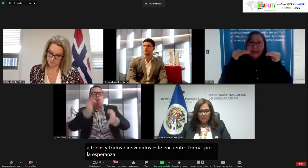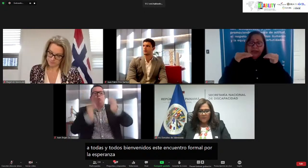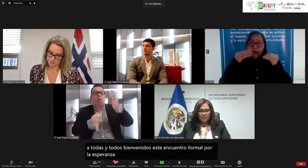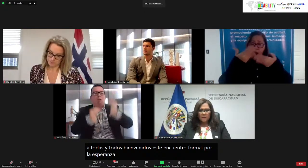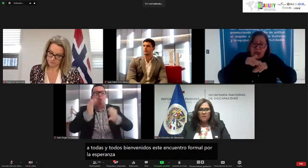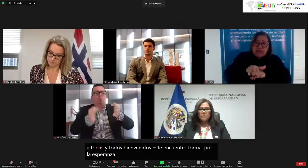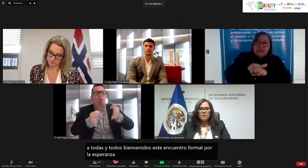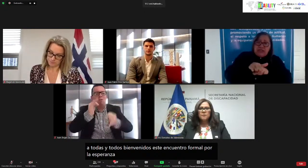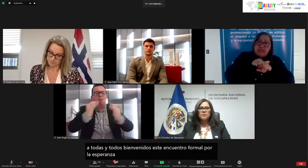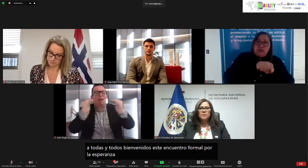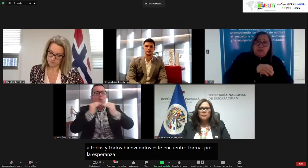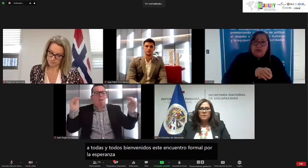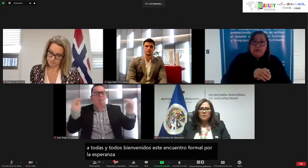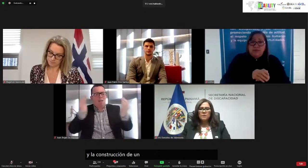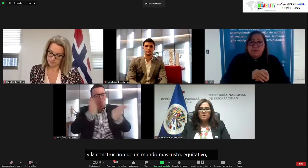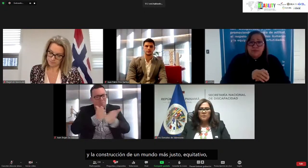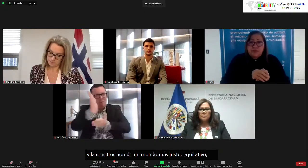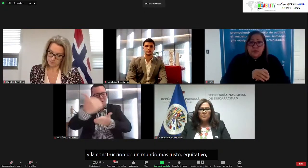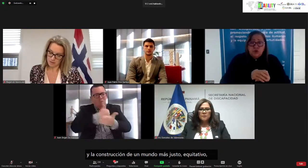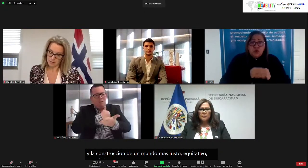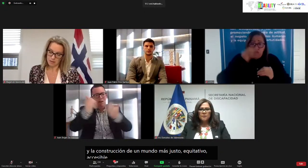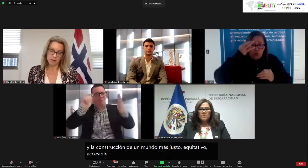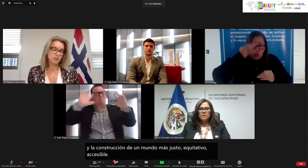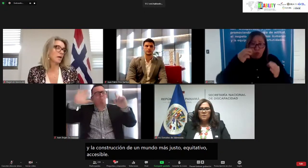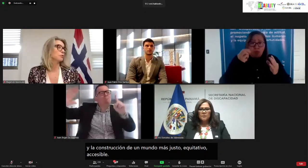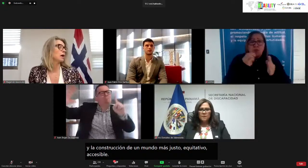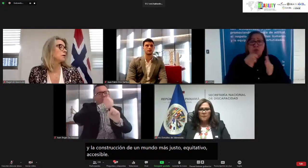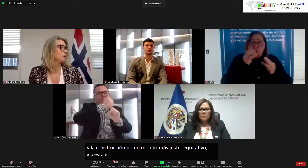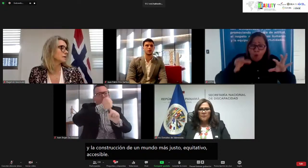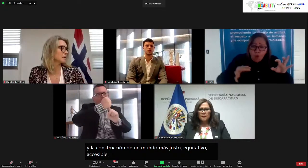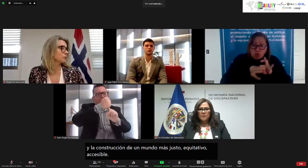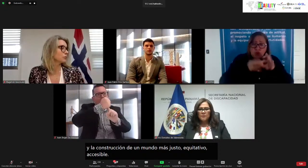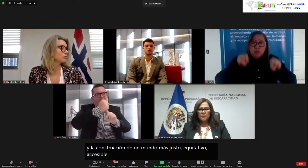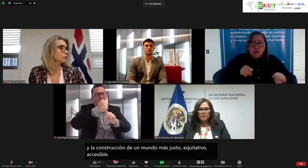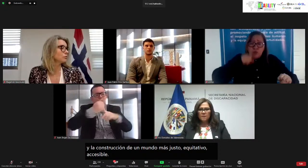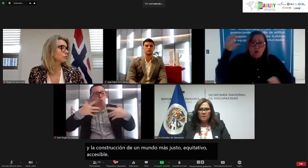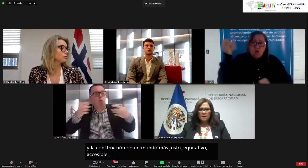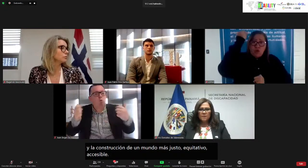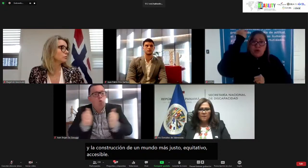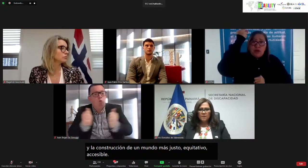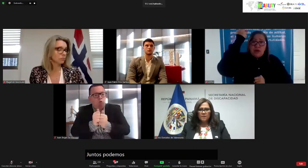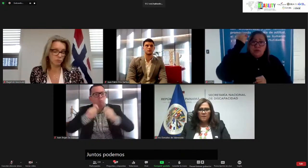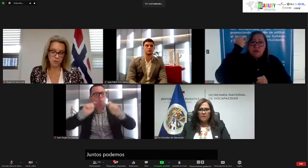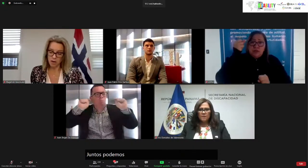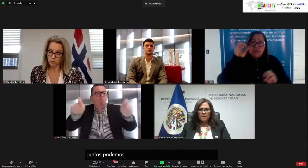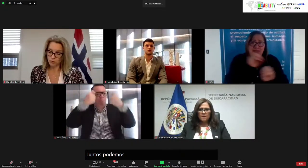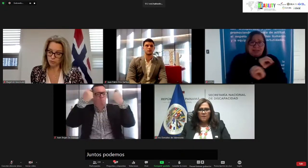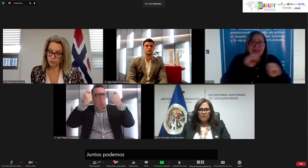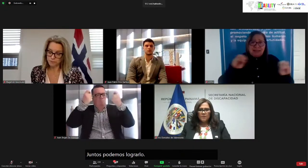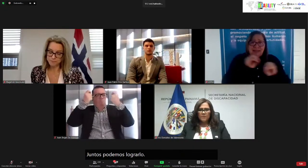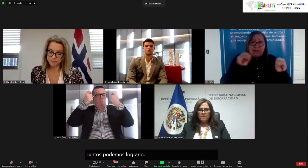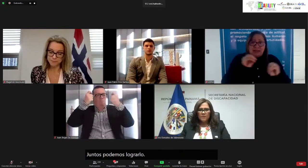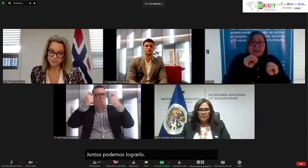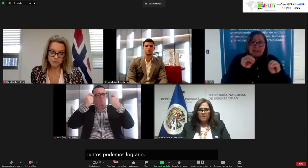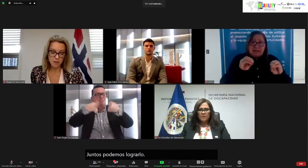construction of a more equitable accessible world we can do this together